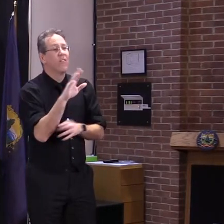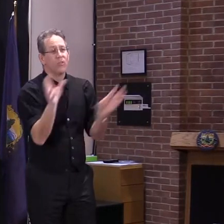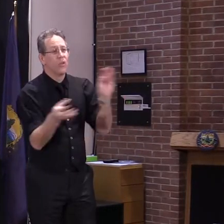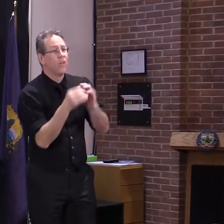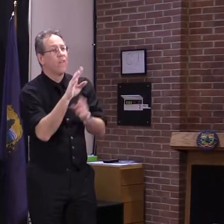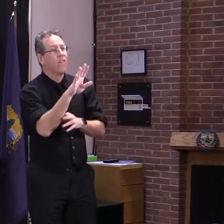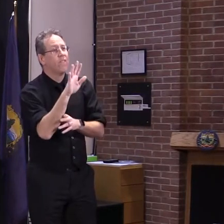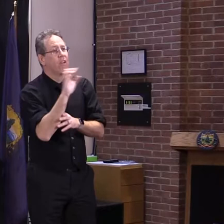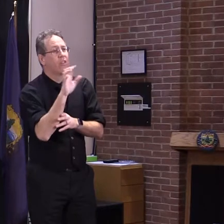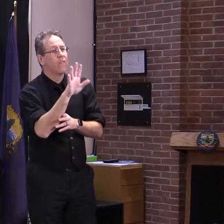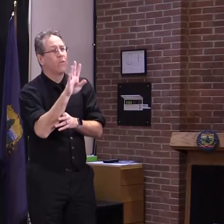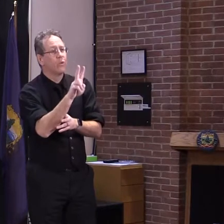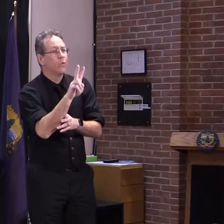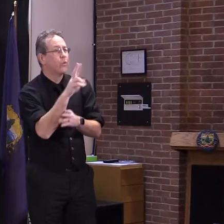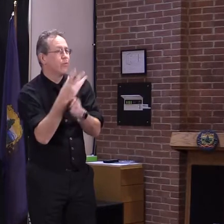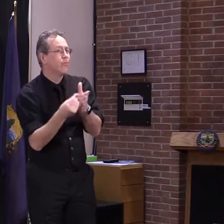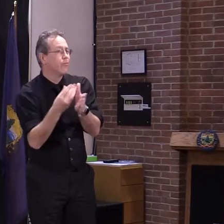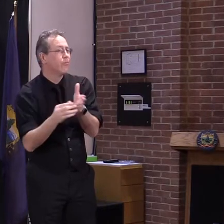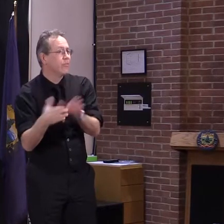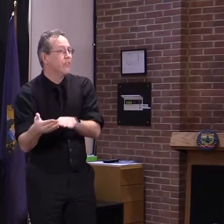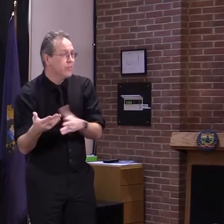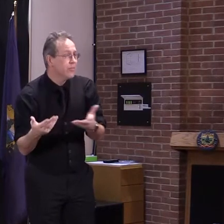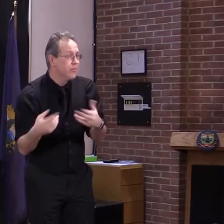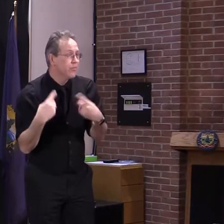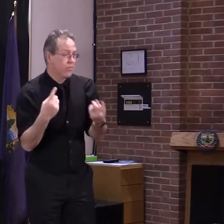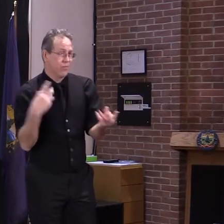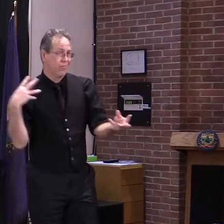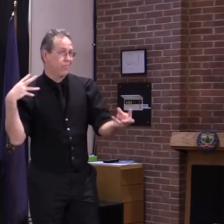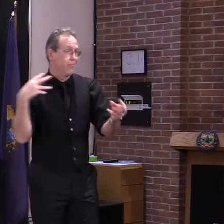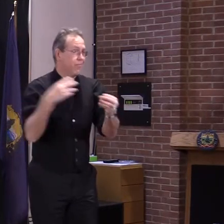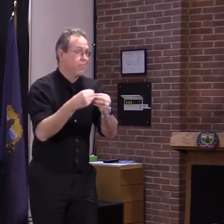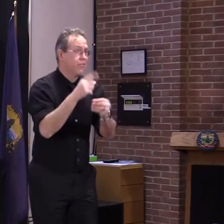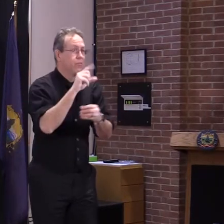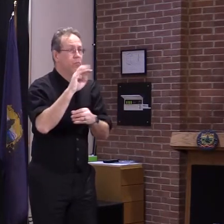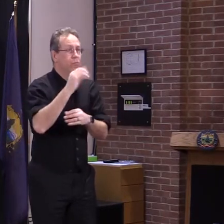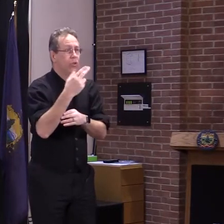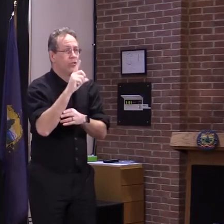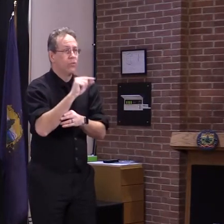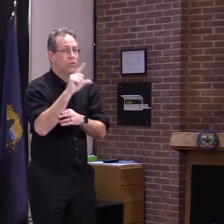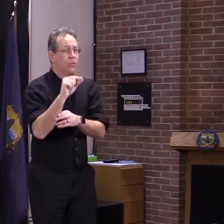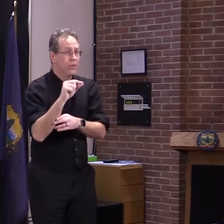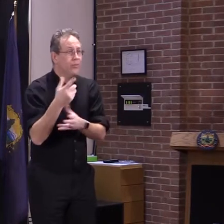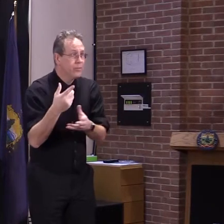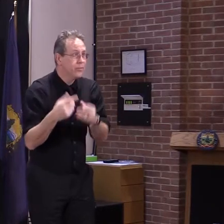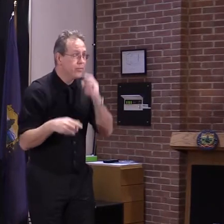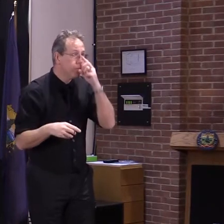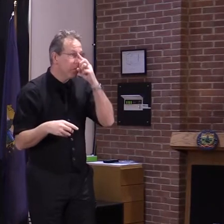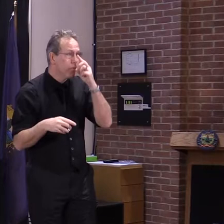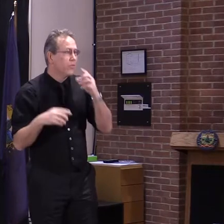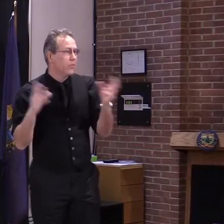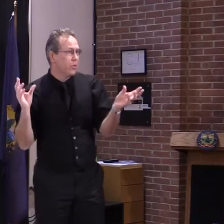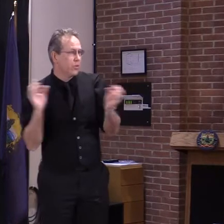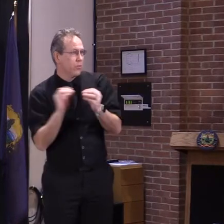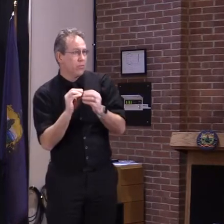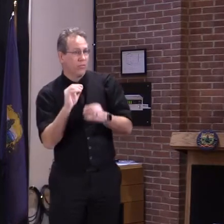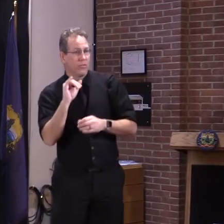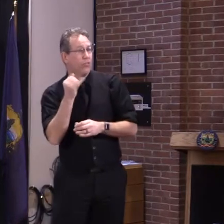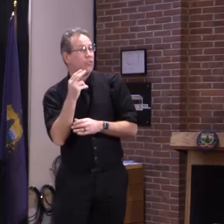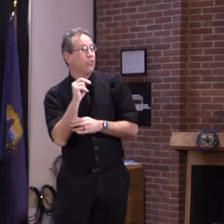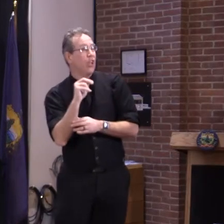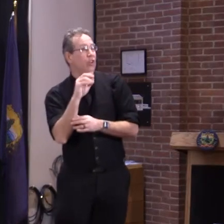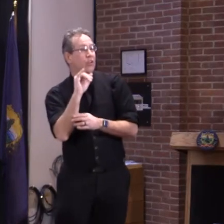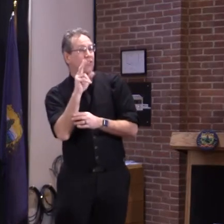542. We've reported 62 fatalities so far for the month of January. We may have a few that get backdated into January, but that ties us